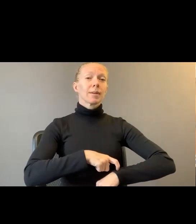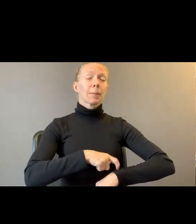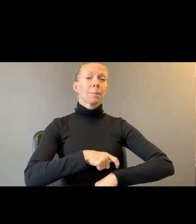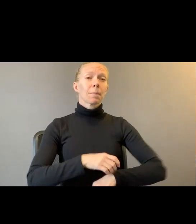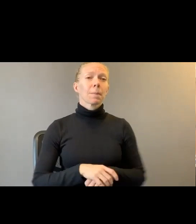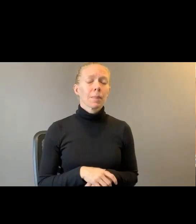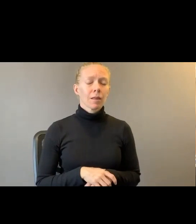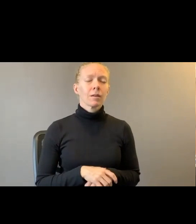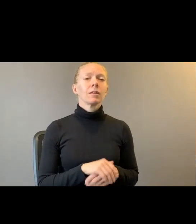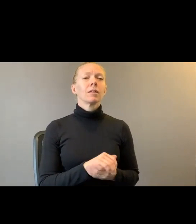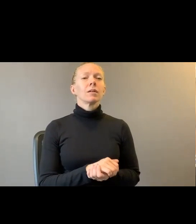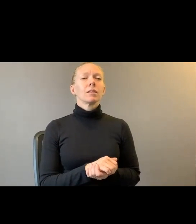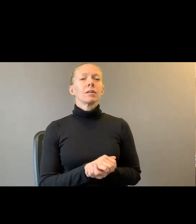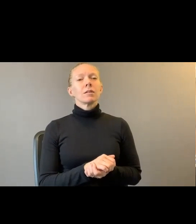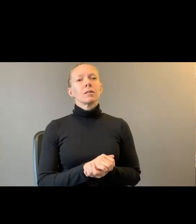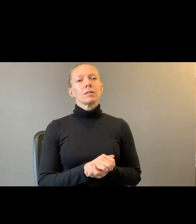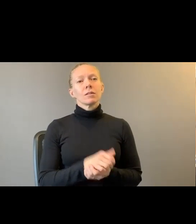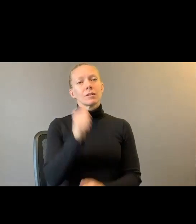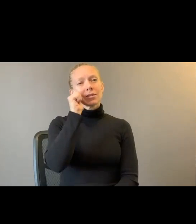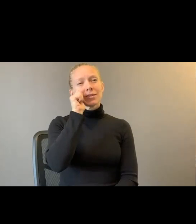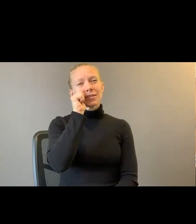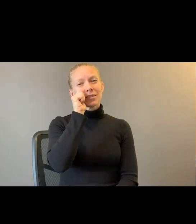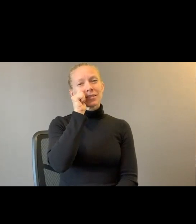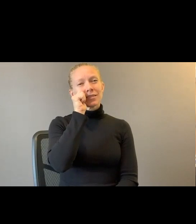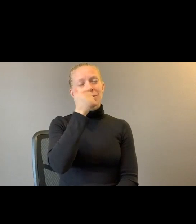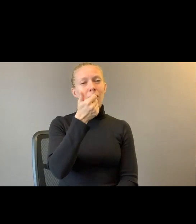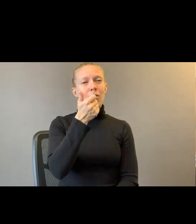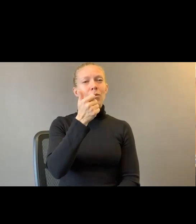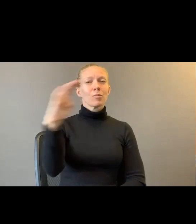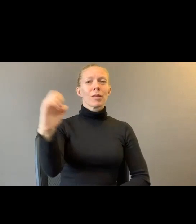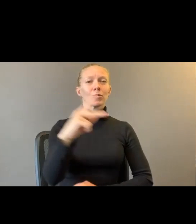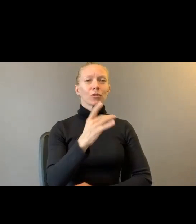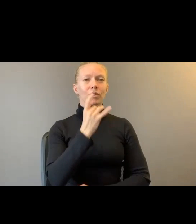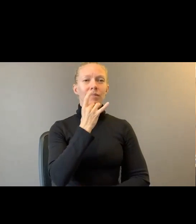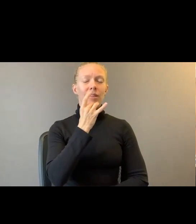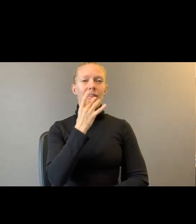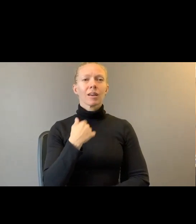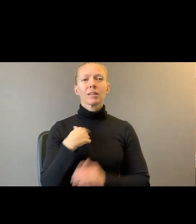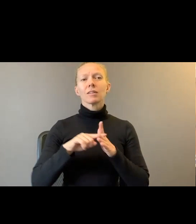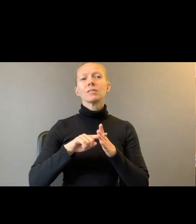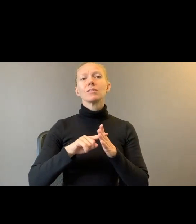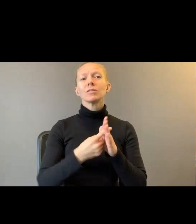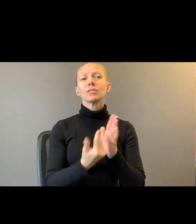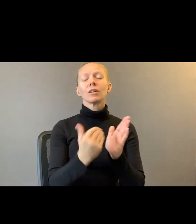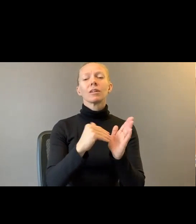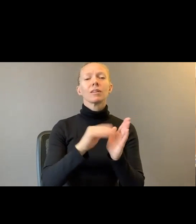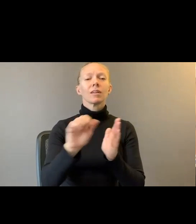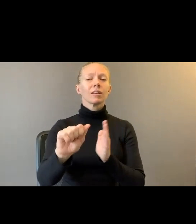And tomorrow. For the return of the light. I start again with Octavia Butler's kin. Kindred.